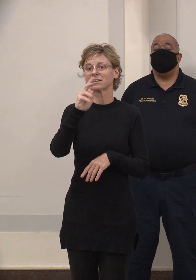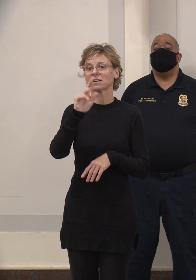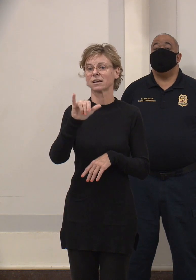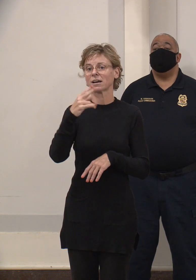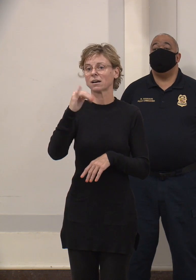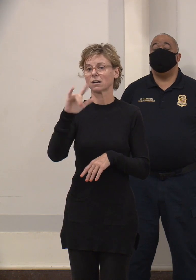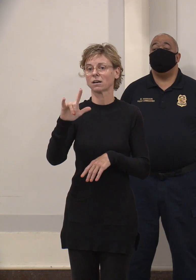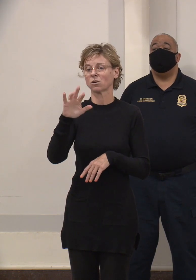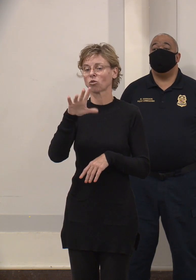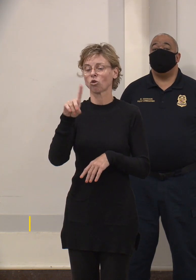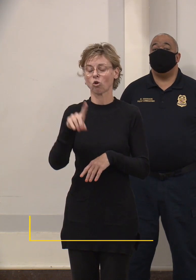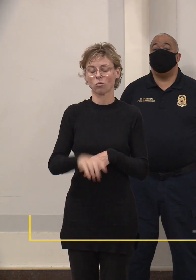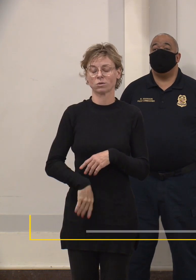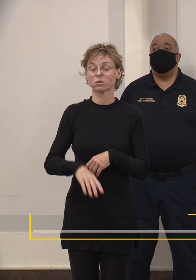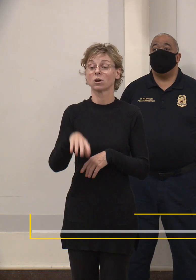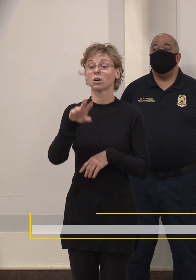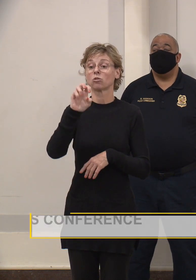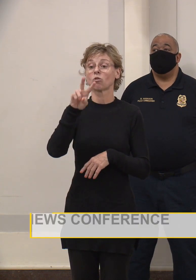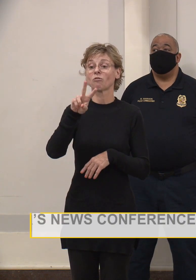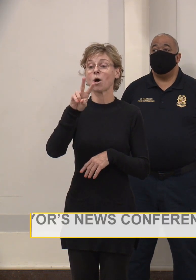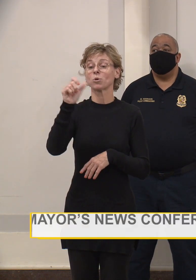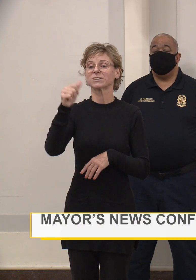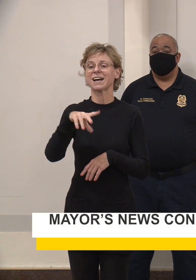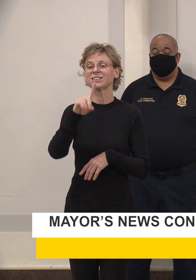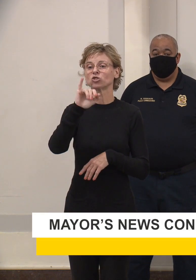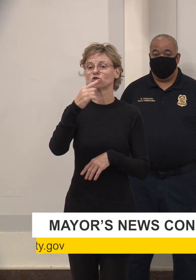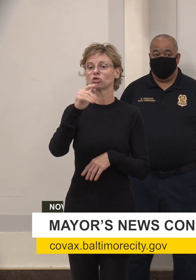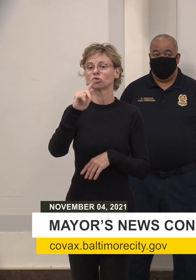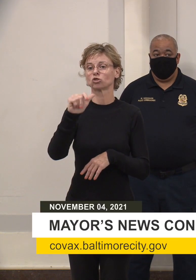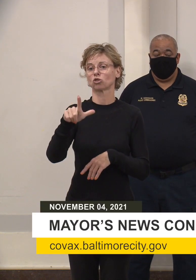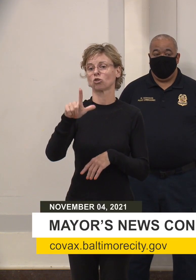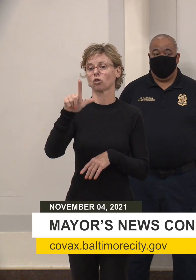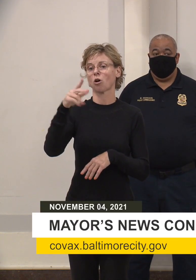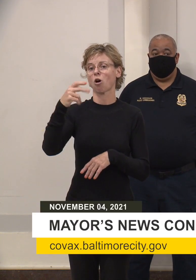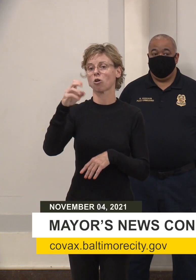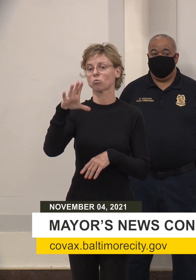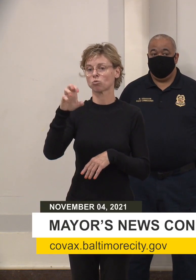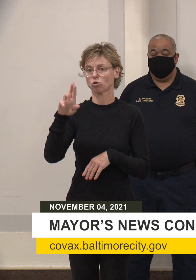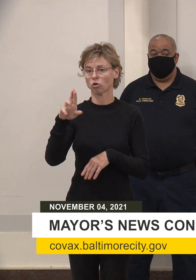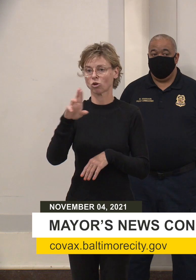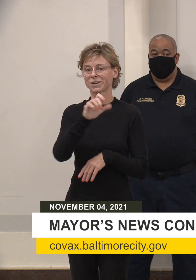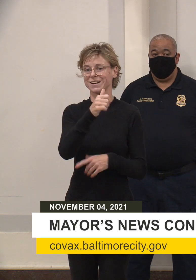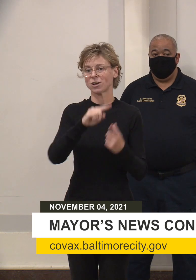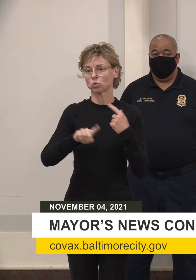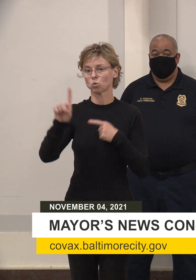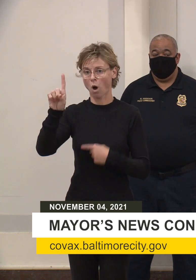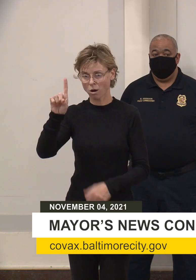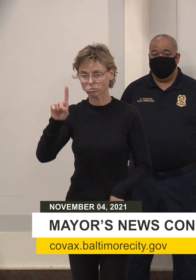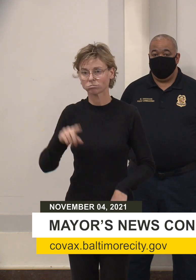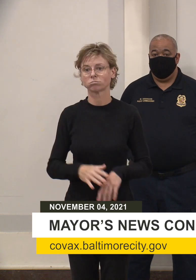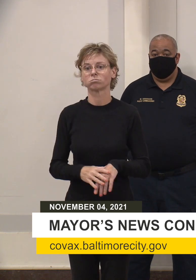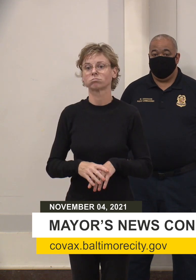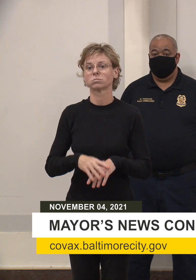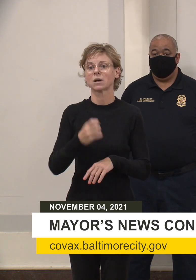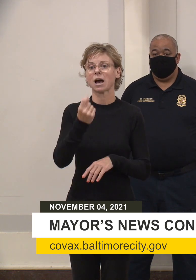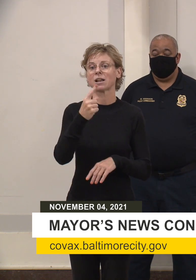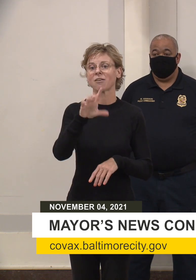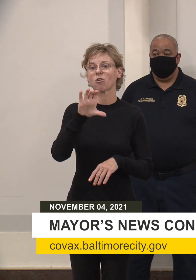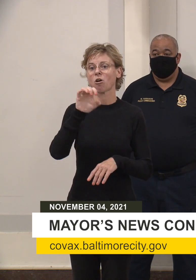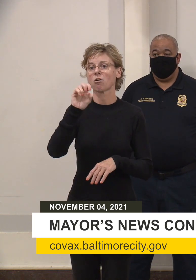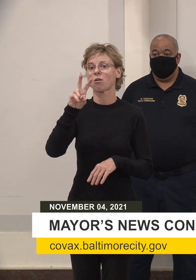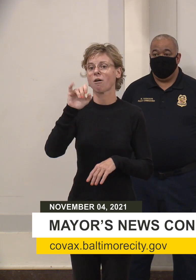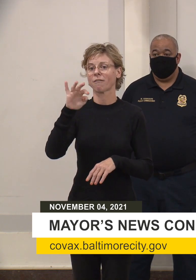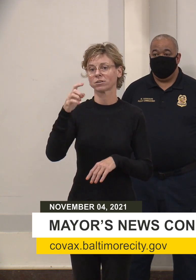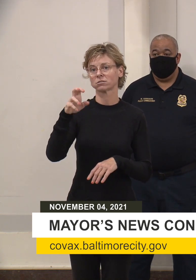Wednesday, November 10th, we will be at Digital Harbor High School from 10 a.m. to 1 p.m., located at 1100 Covington